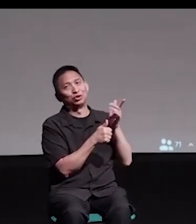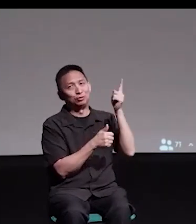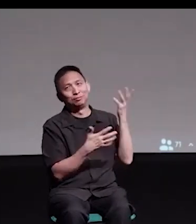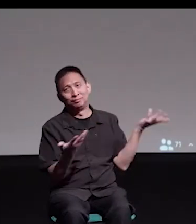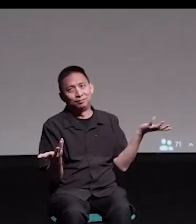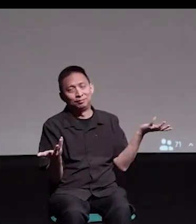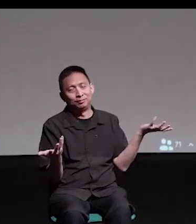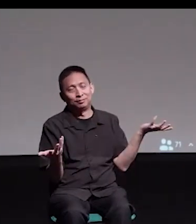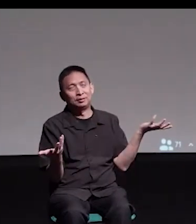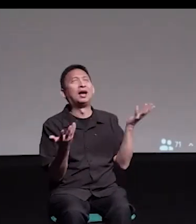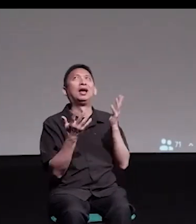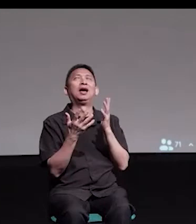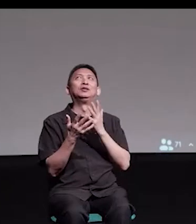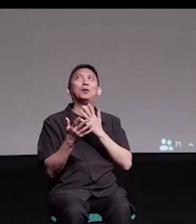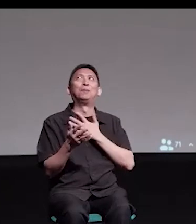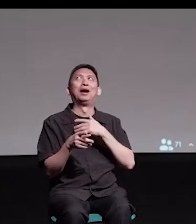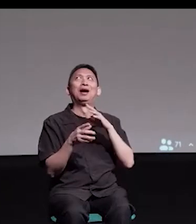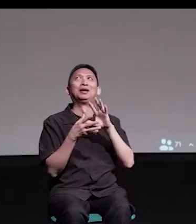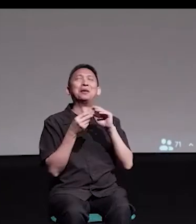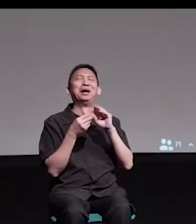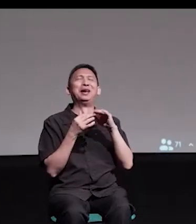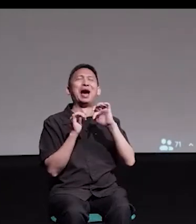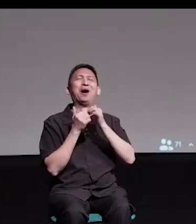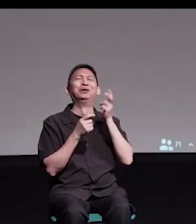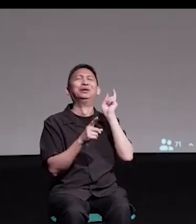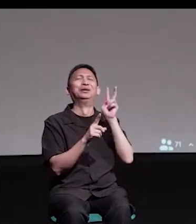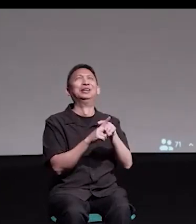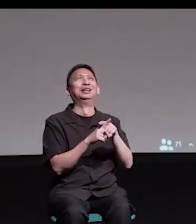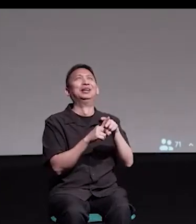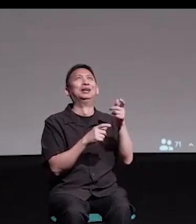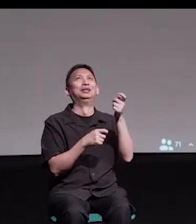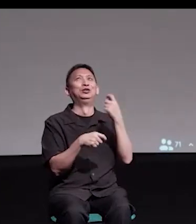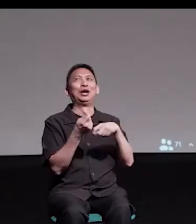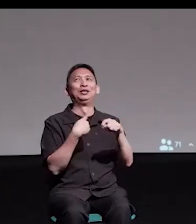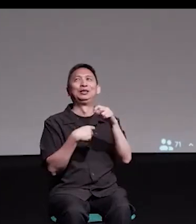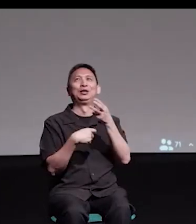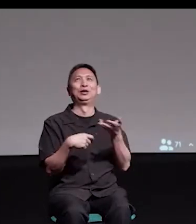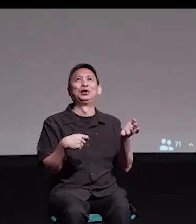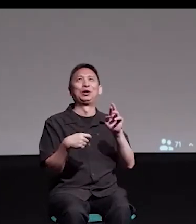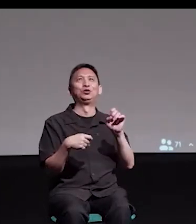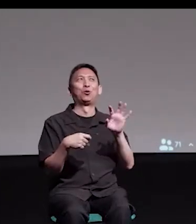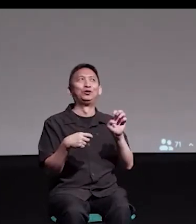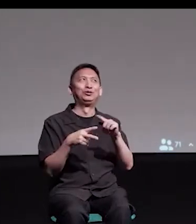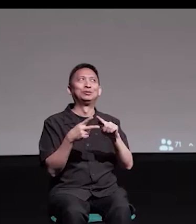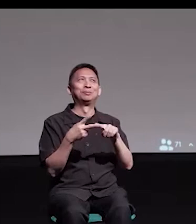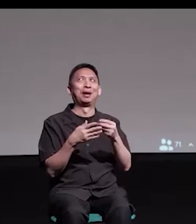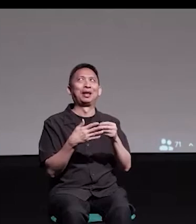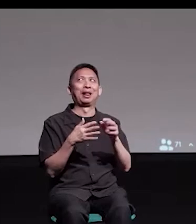How does that all translate to location of resources and money?